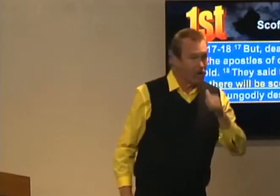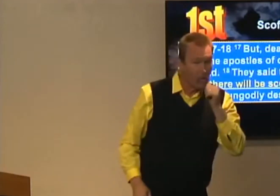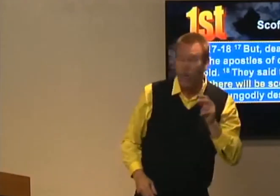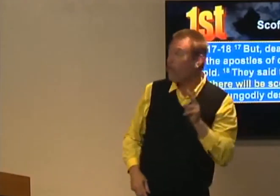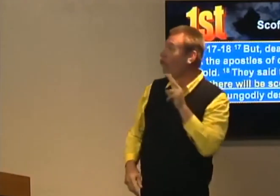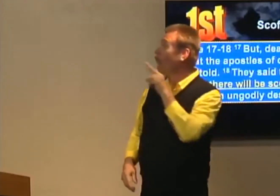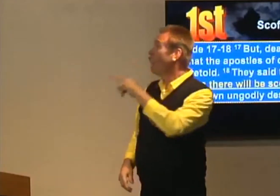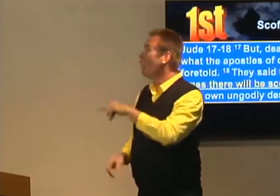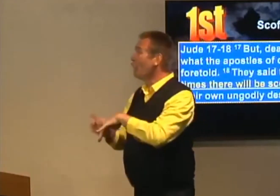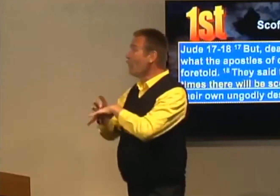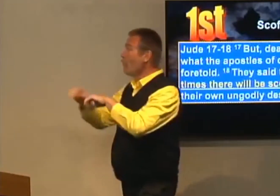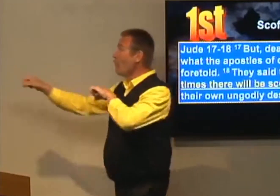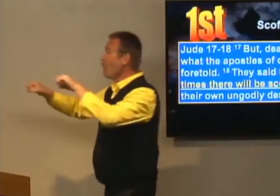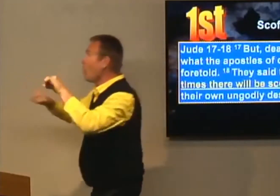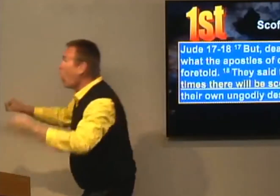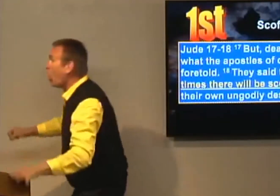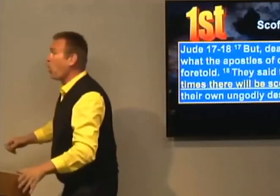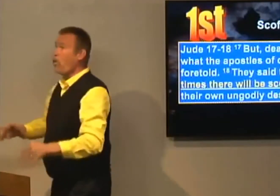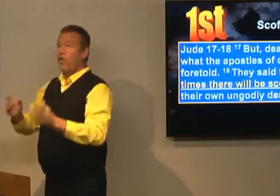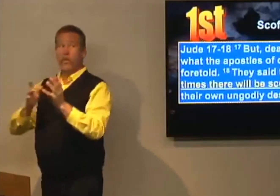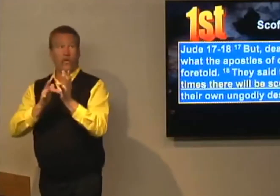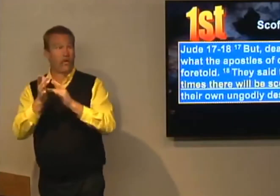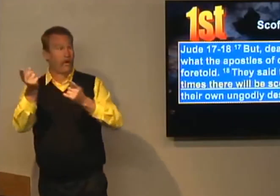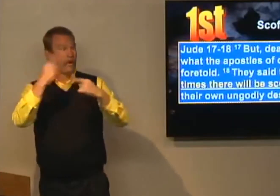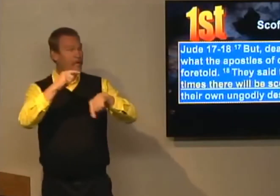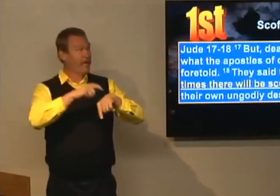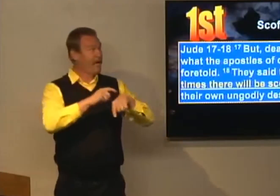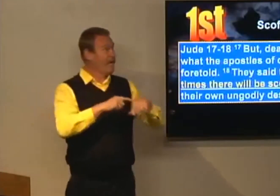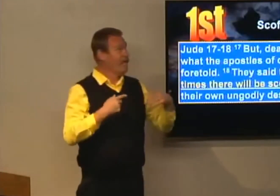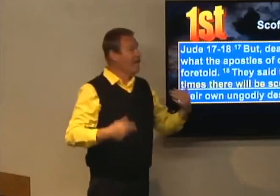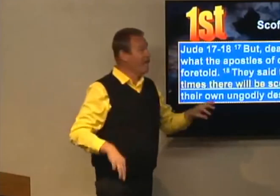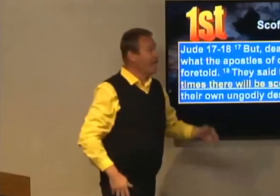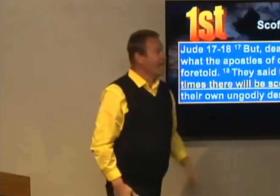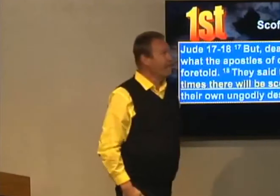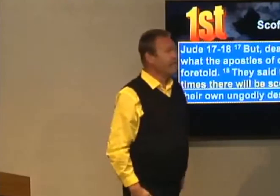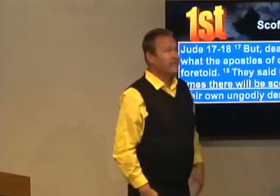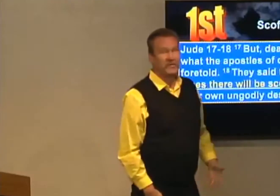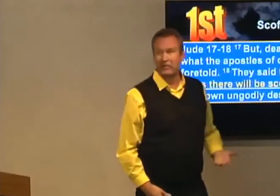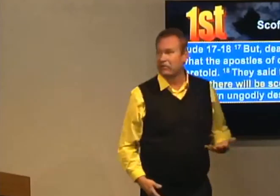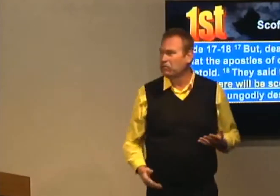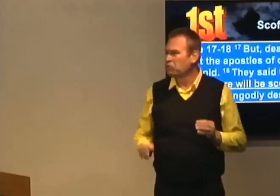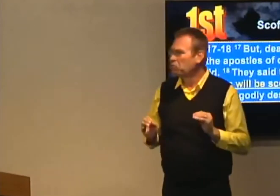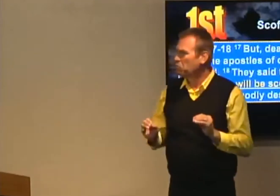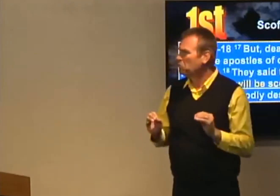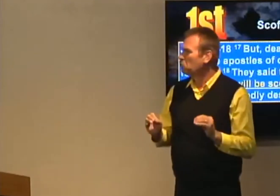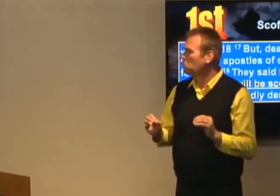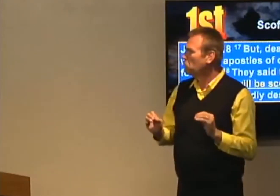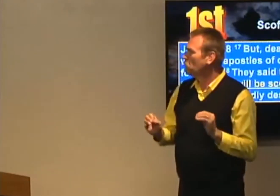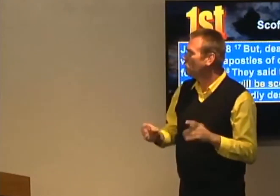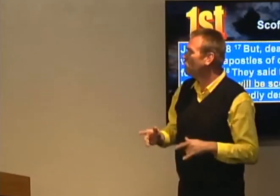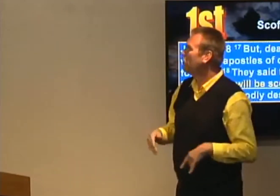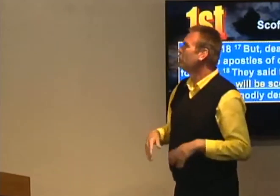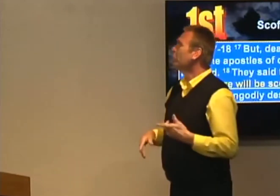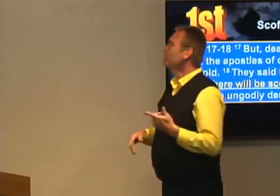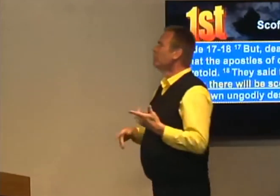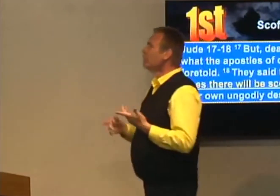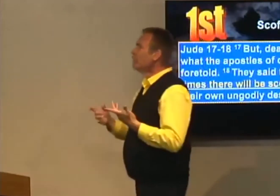they give it no significance. So they see the earthquake happening, the hurricane happening, the fires happening. They're like, oh, there's nothing. There's